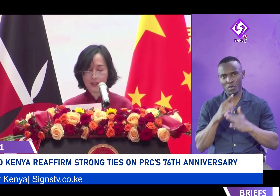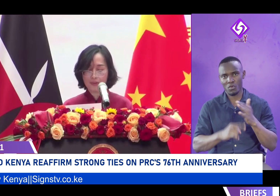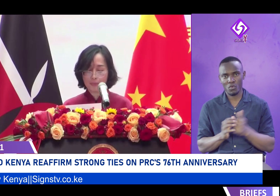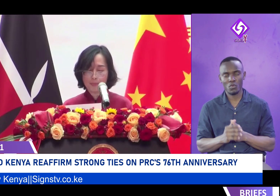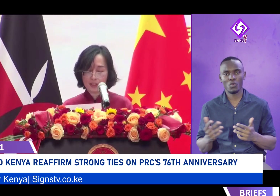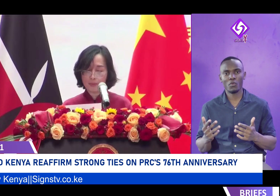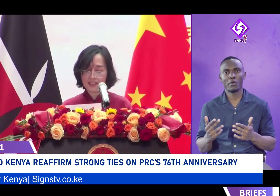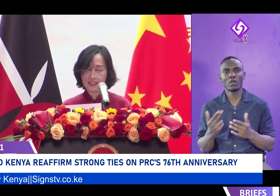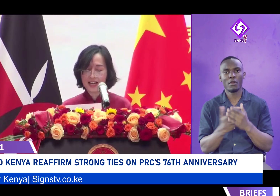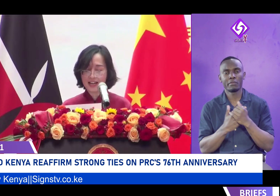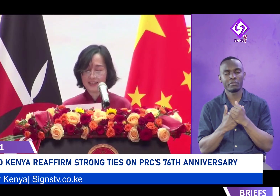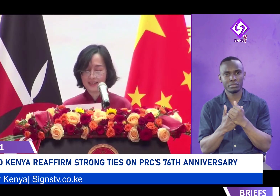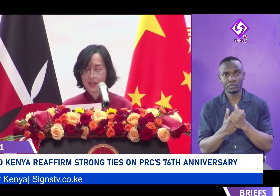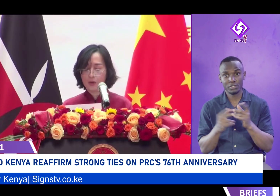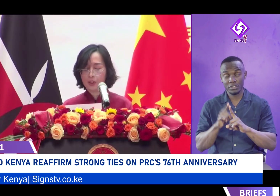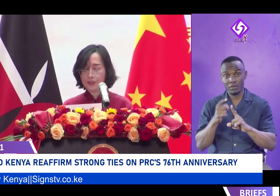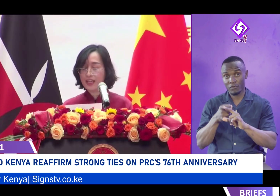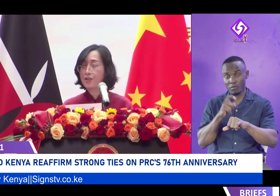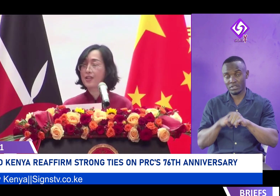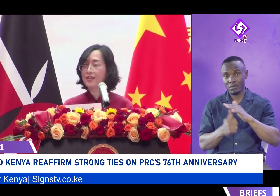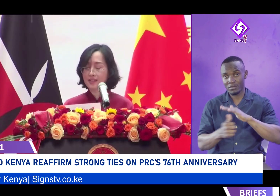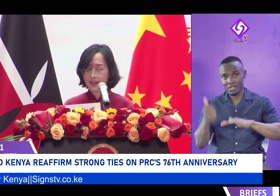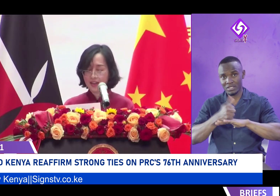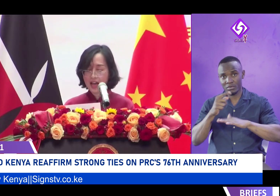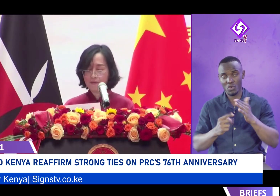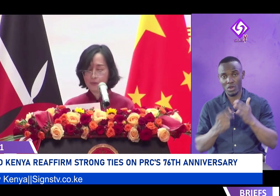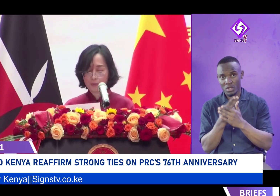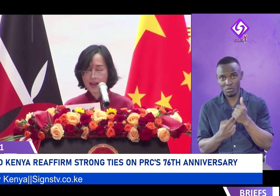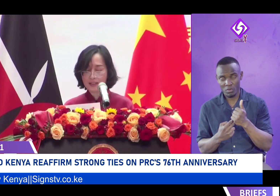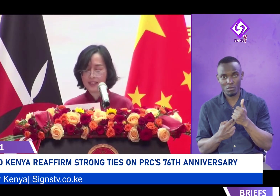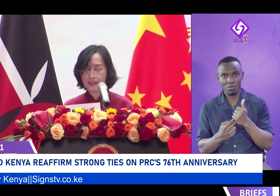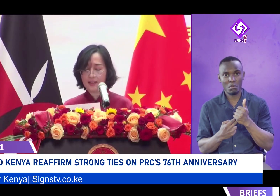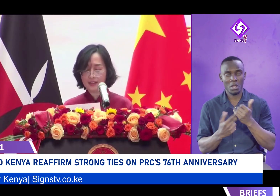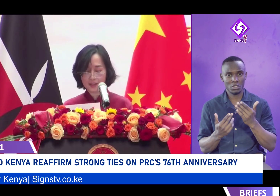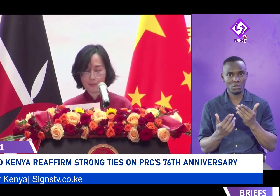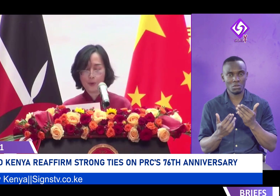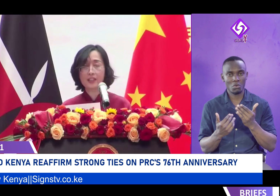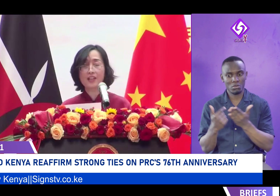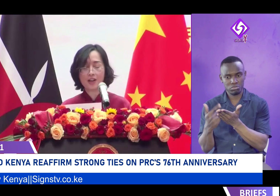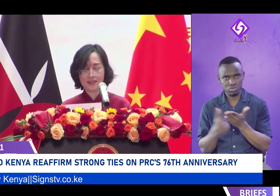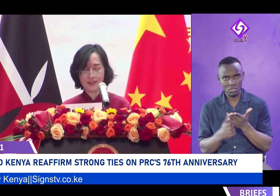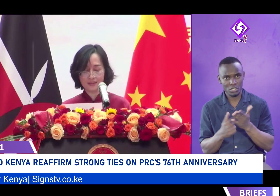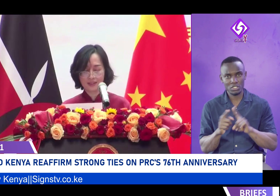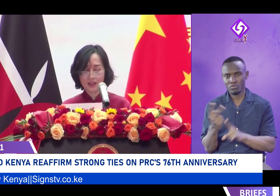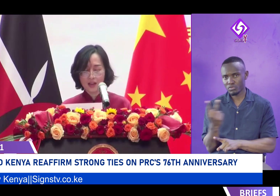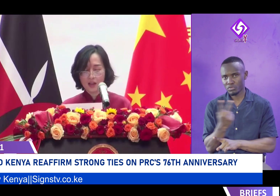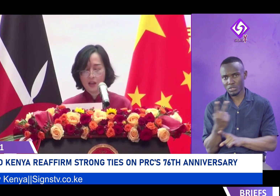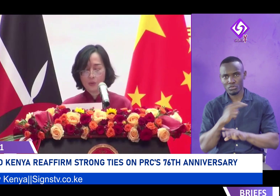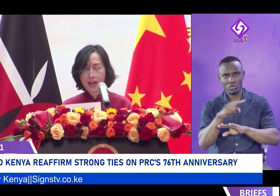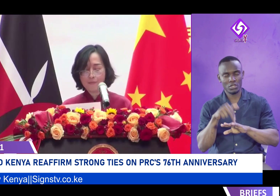of diplomatic ties, we two nations have respected and supported each other. We have